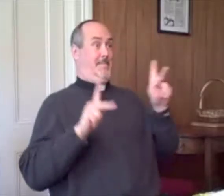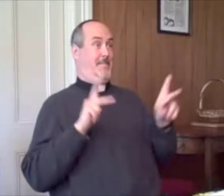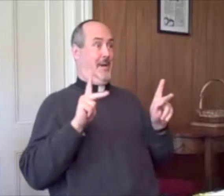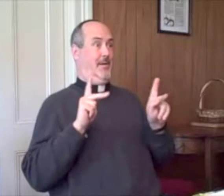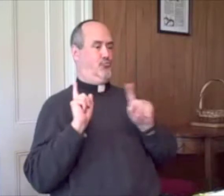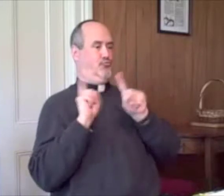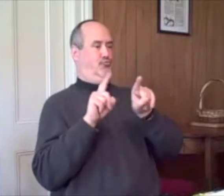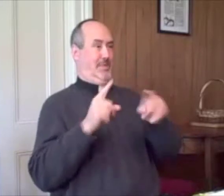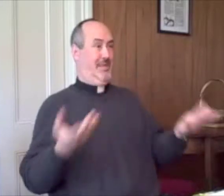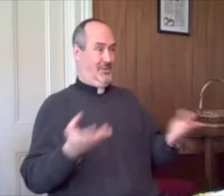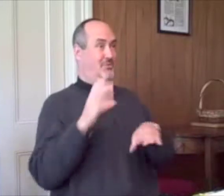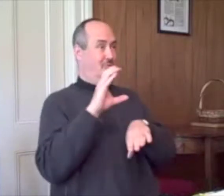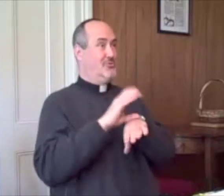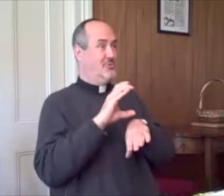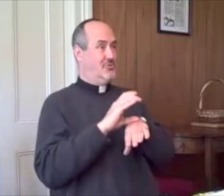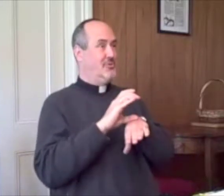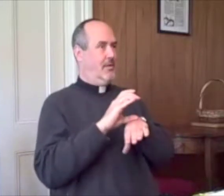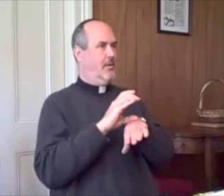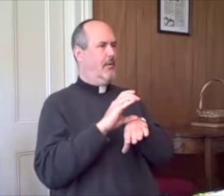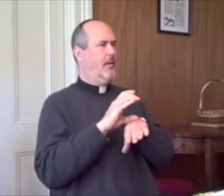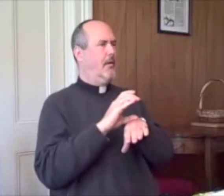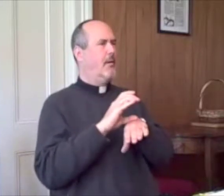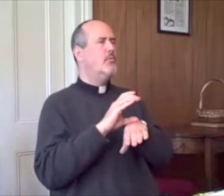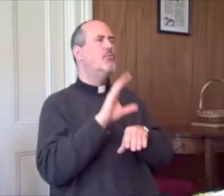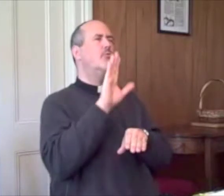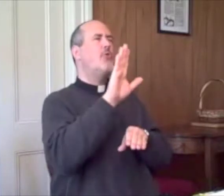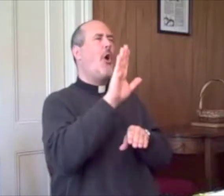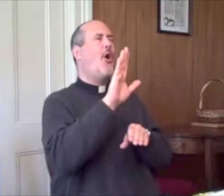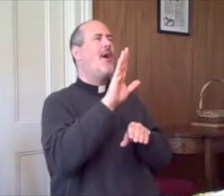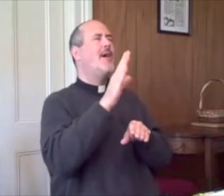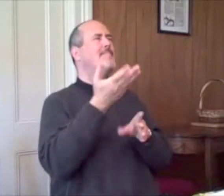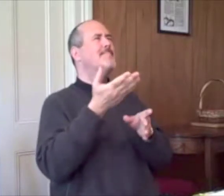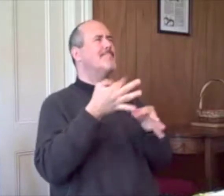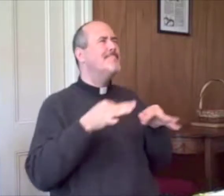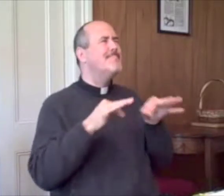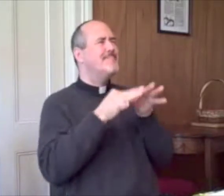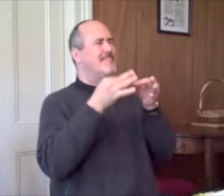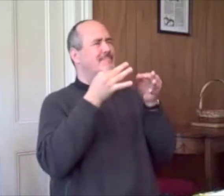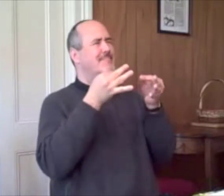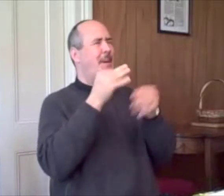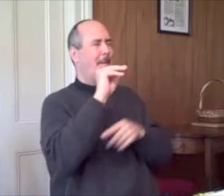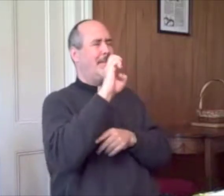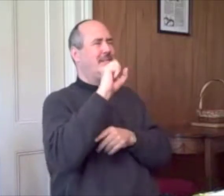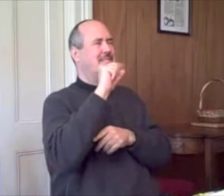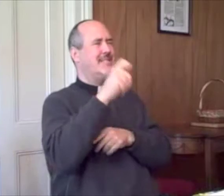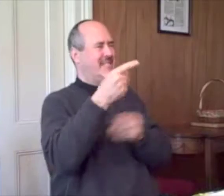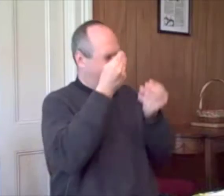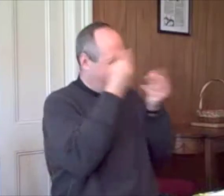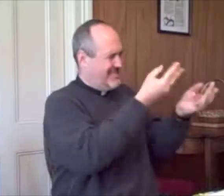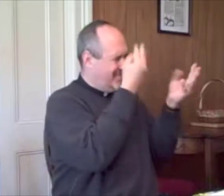What would you say is your main message for people attending your church? How would you describe